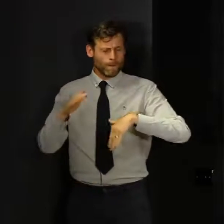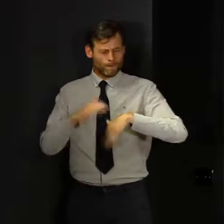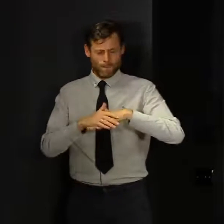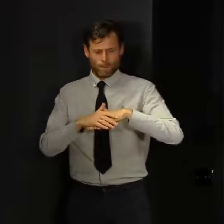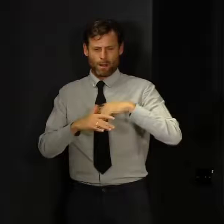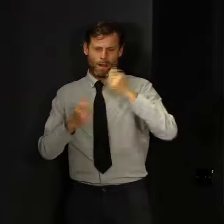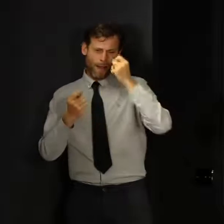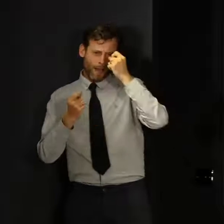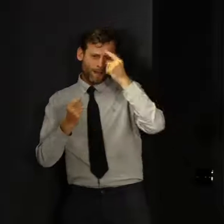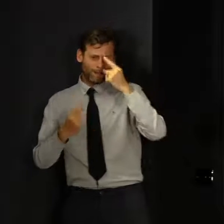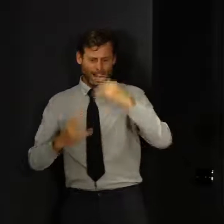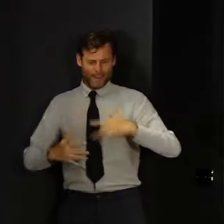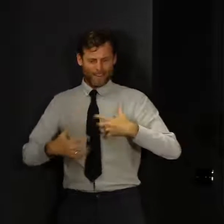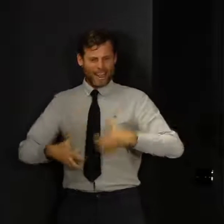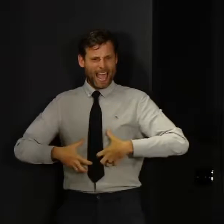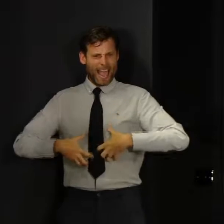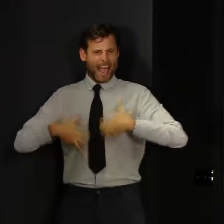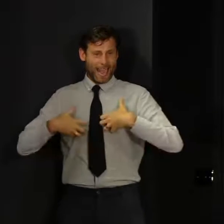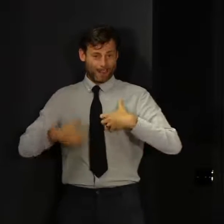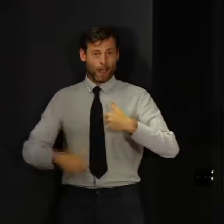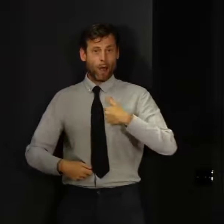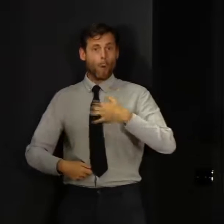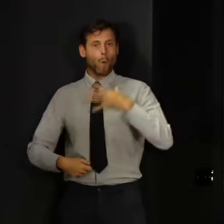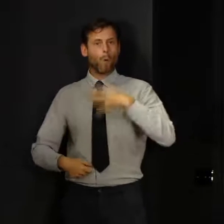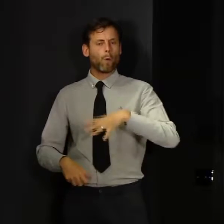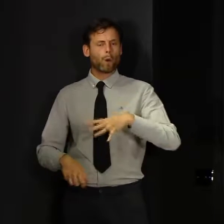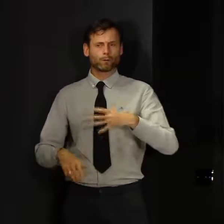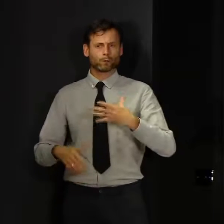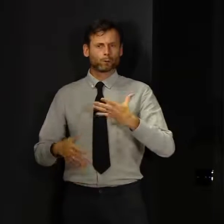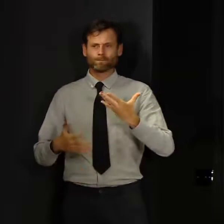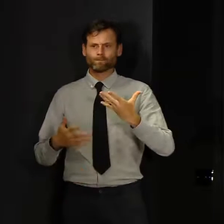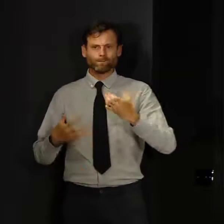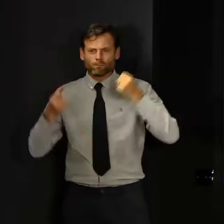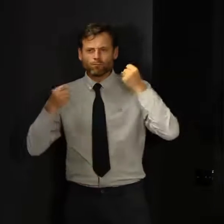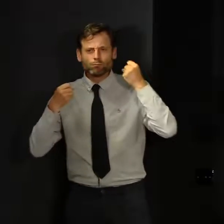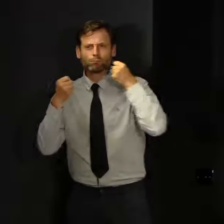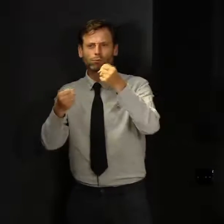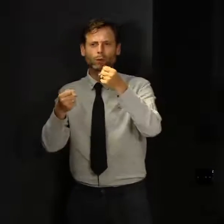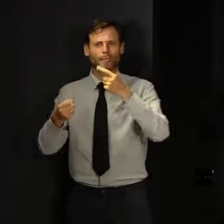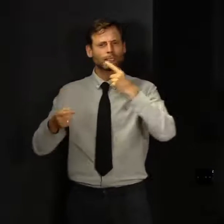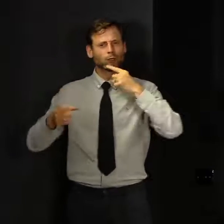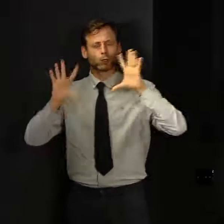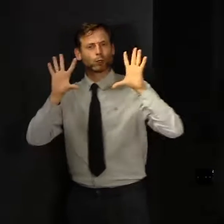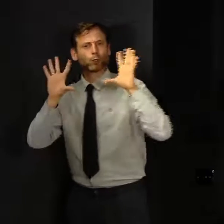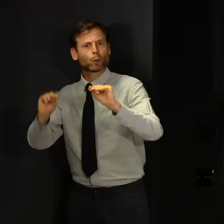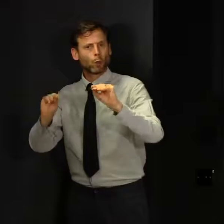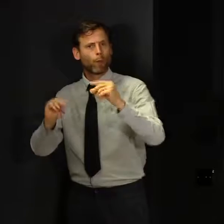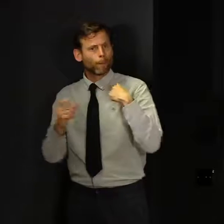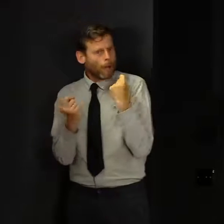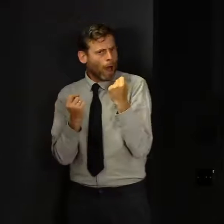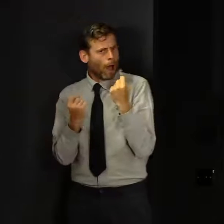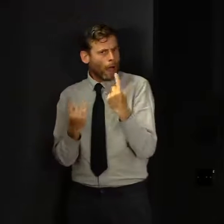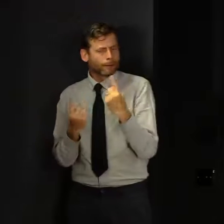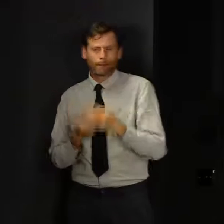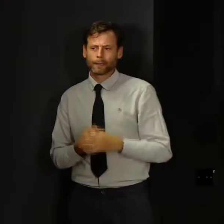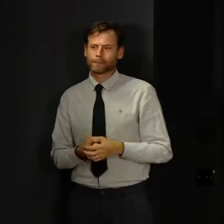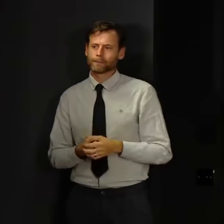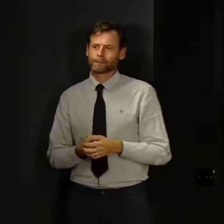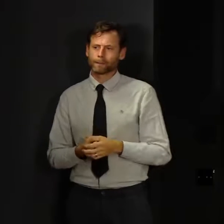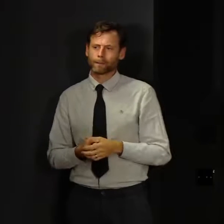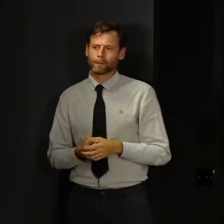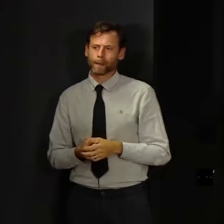sadness that has led to people wanting to gather today to show solidarity and community at this challenging